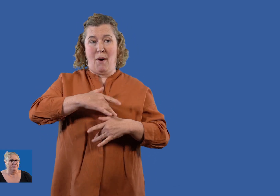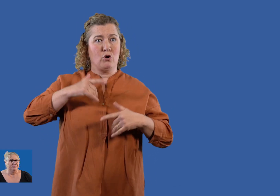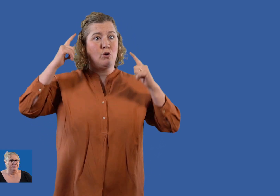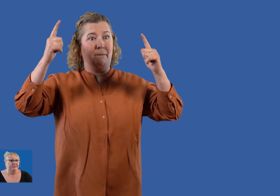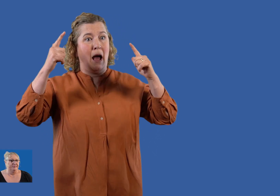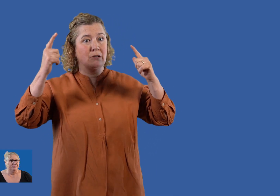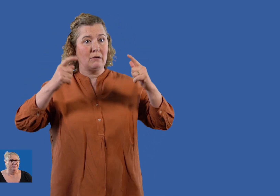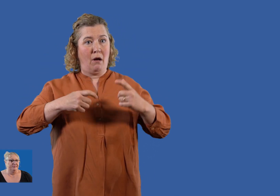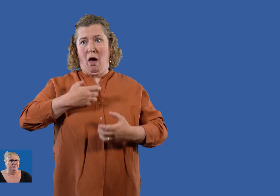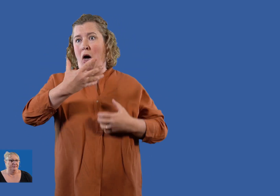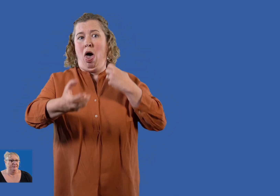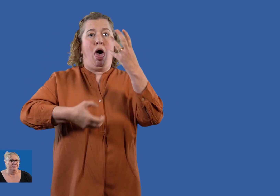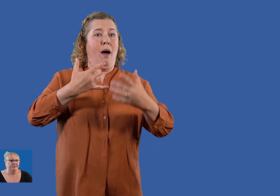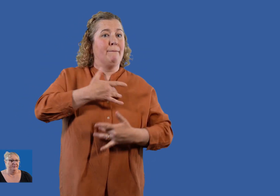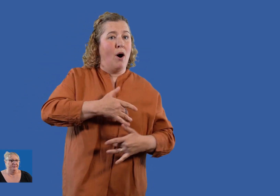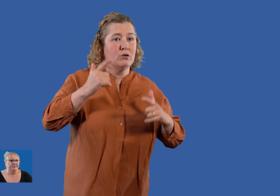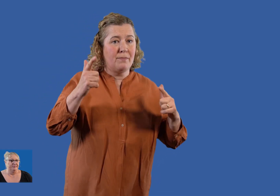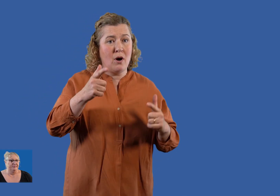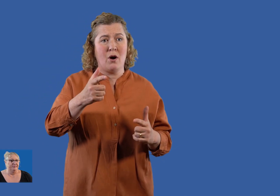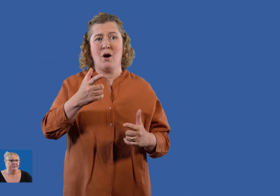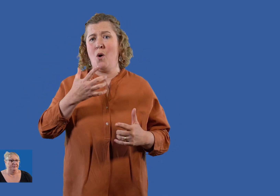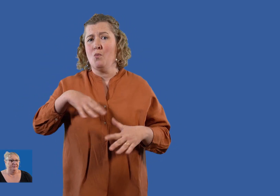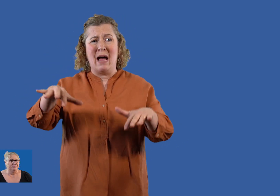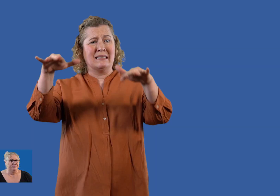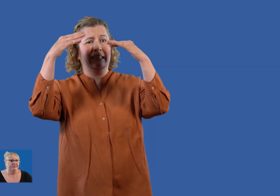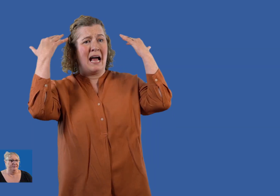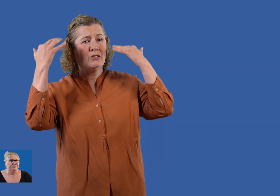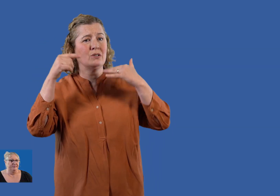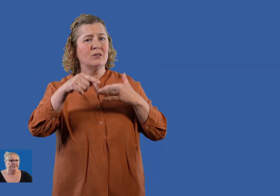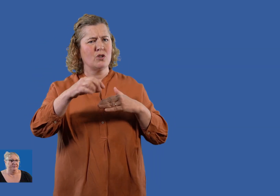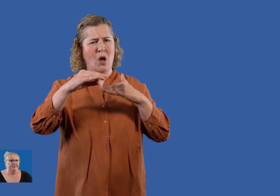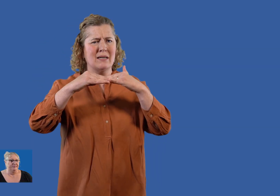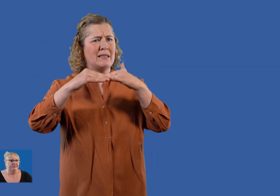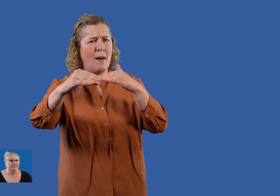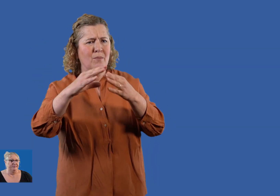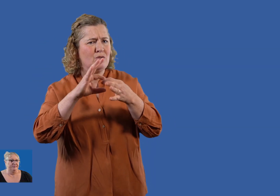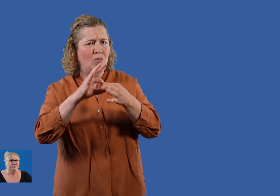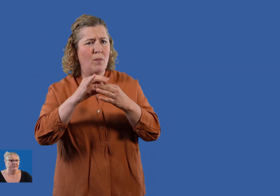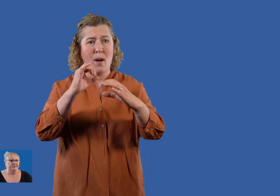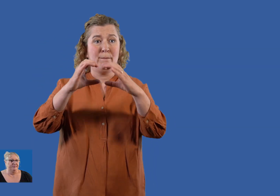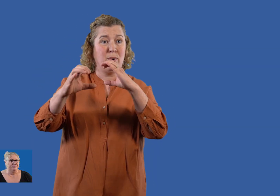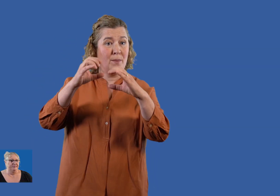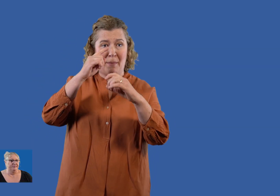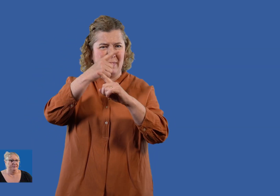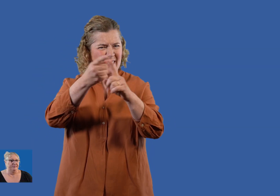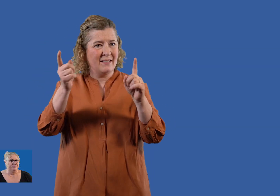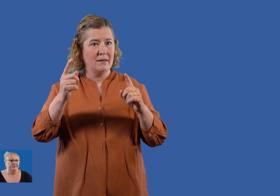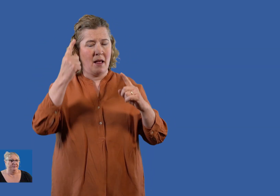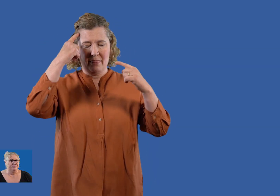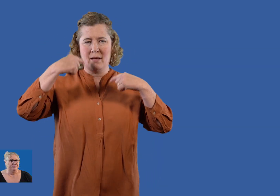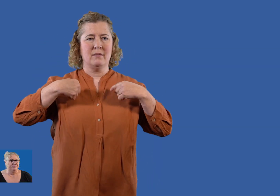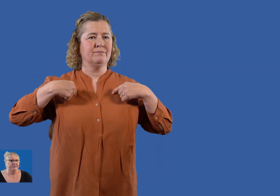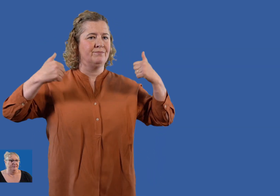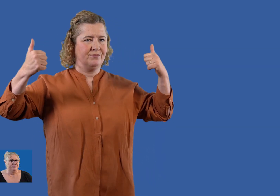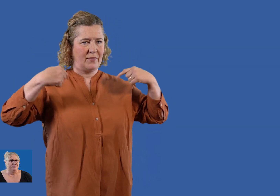erratic, have a pattern of excessive emotions or attention seeking, instability with interpersonal relationships,